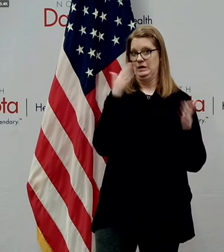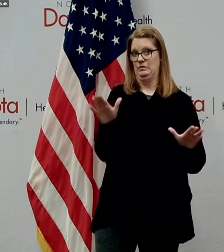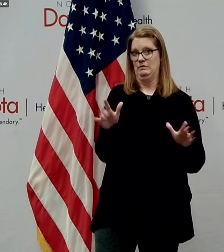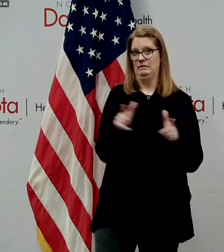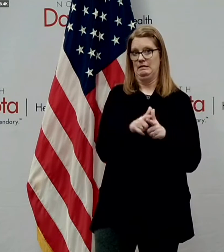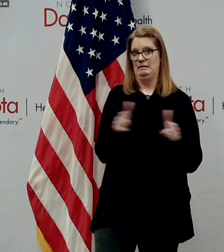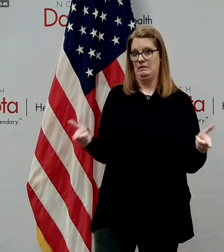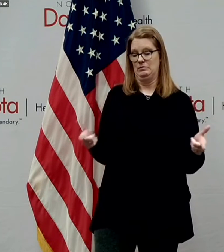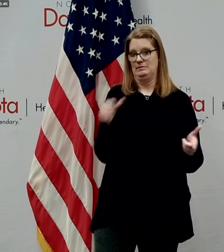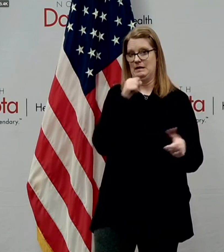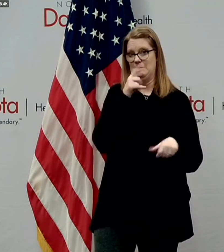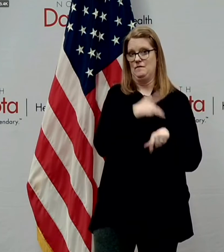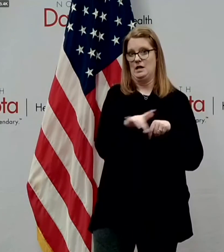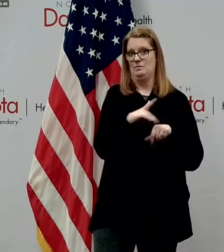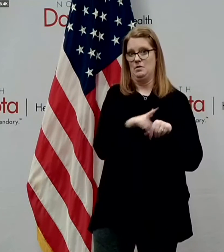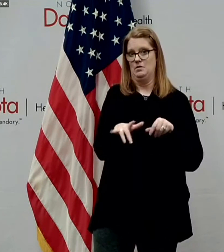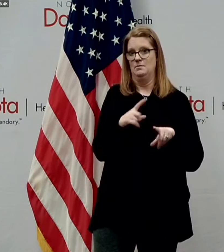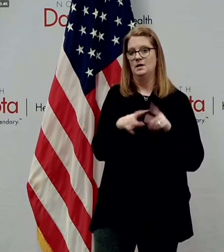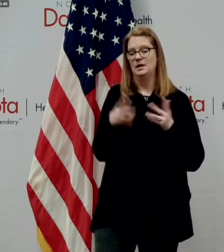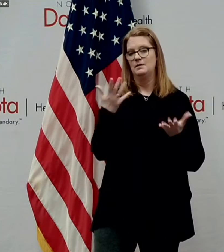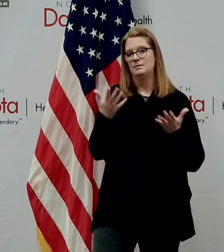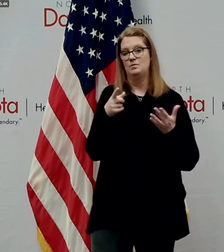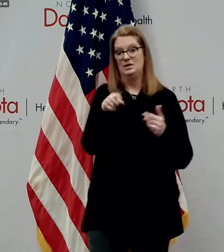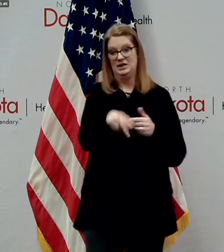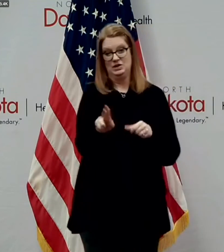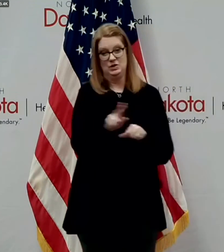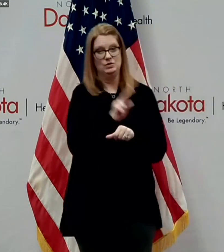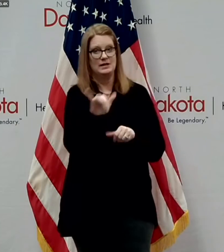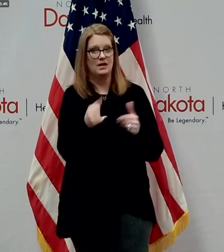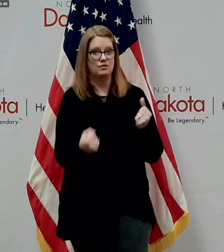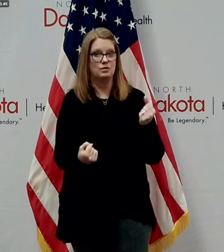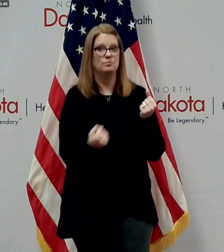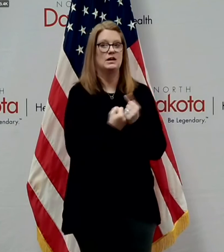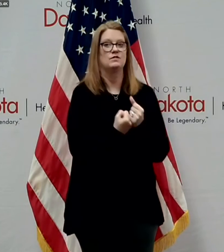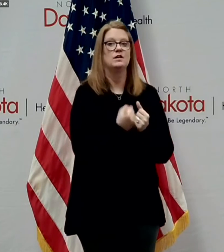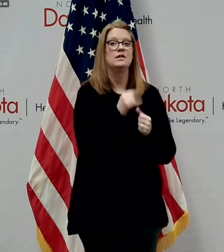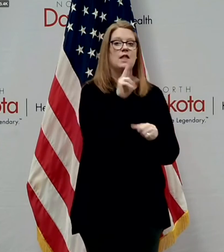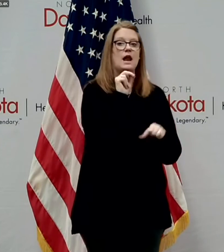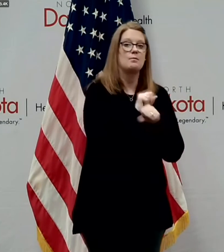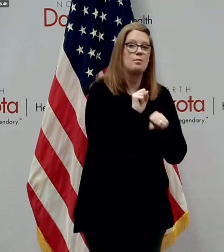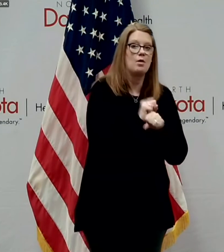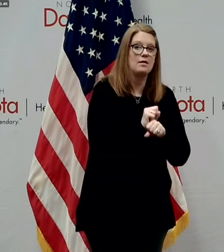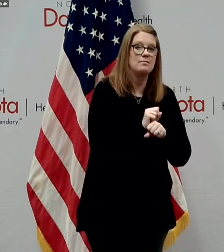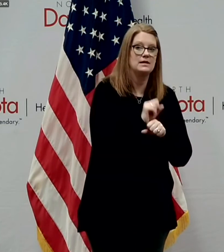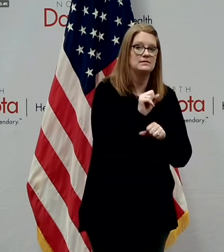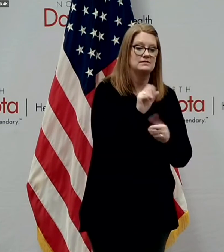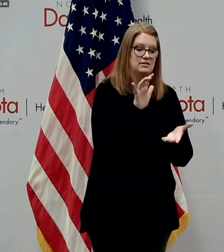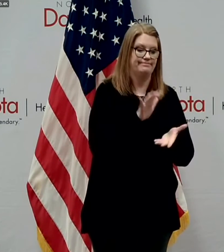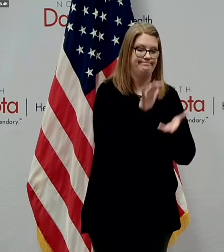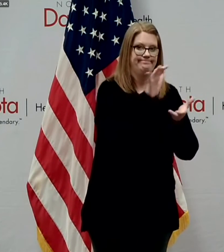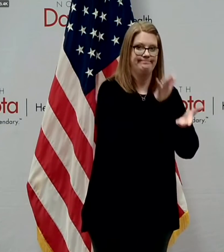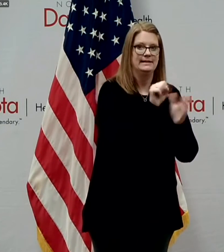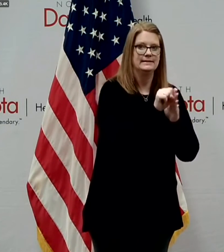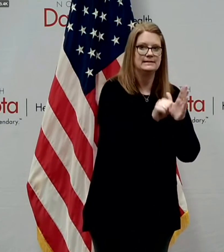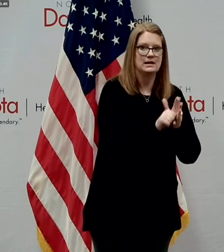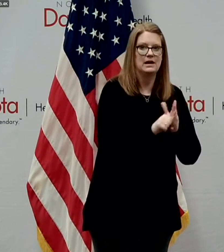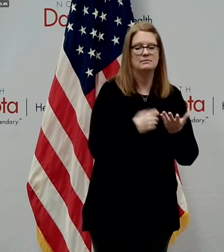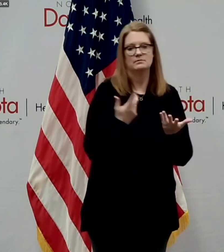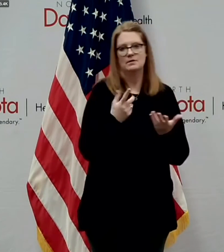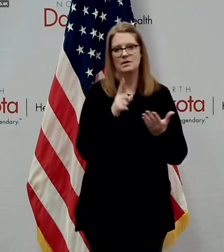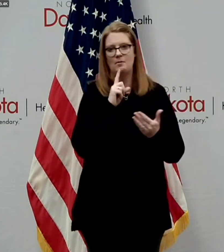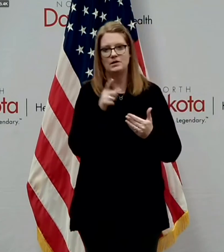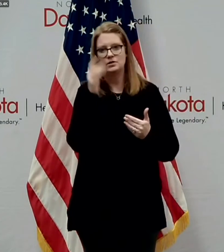to help reinforce the unemployment insurance fund at the state, that would be a great thing for all states to be able to do that, to make sure the money